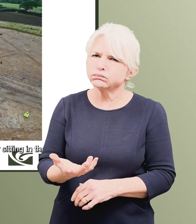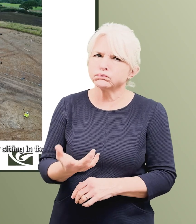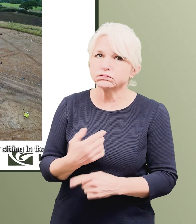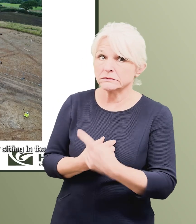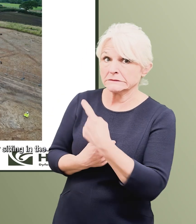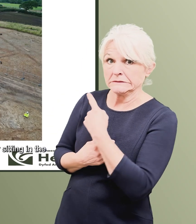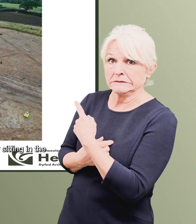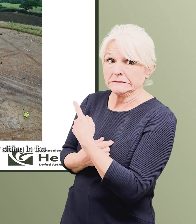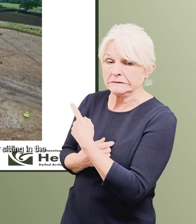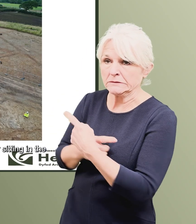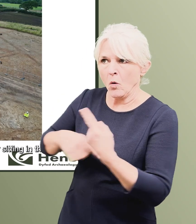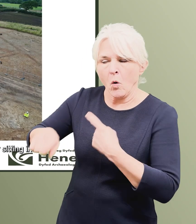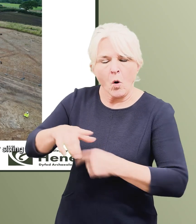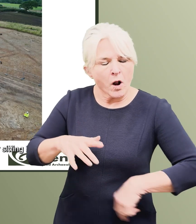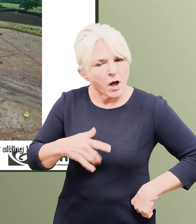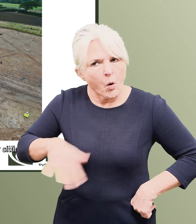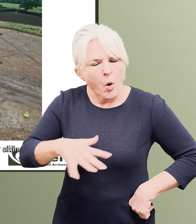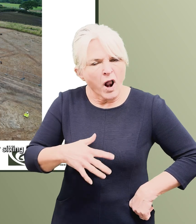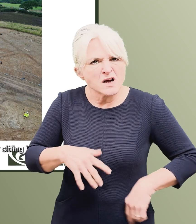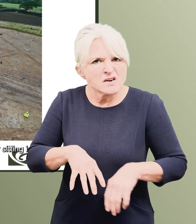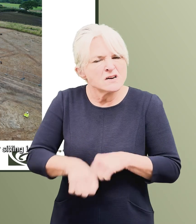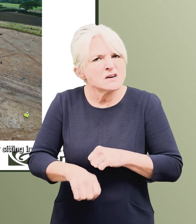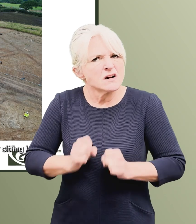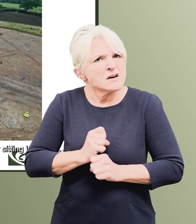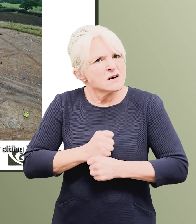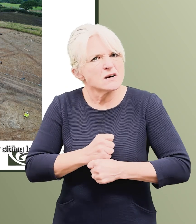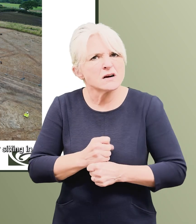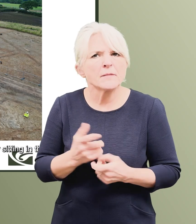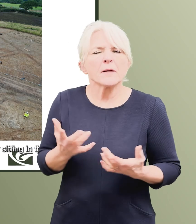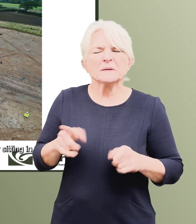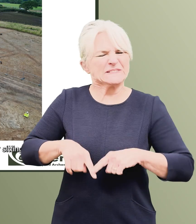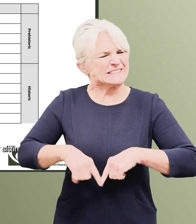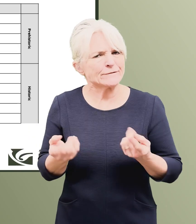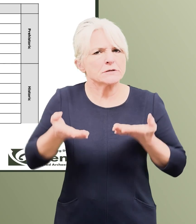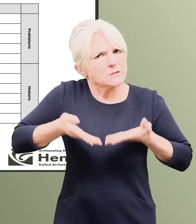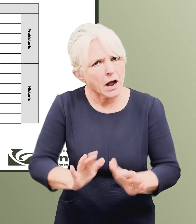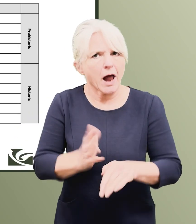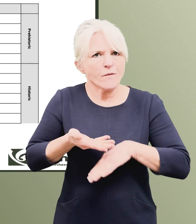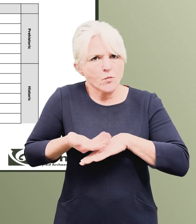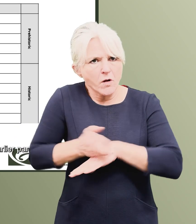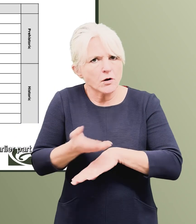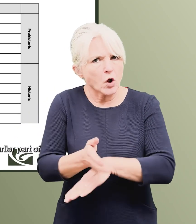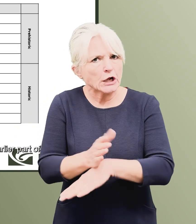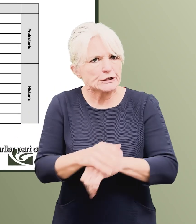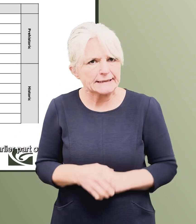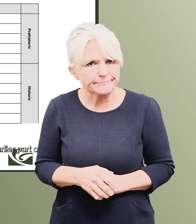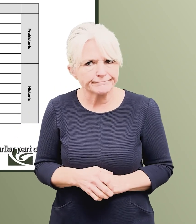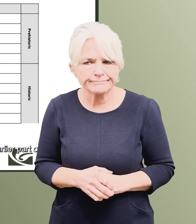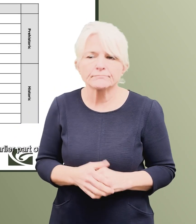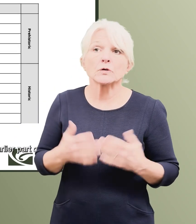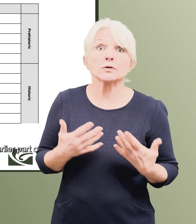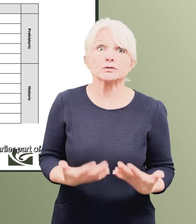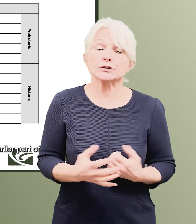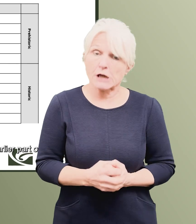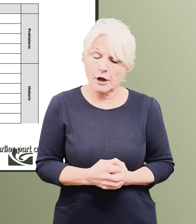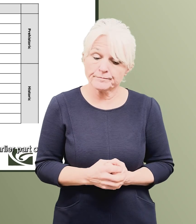very different kind of archaeology. The team are actually sitting in the structures that we had here. These date to the Bronze